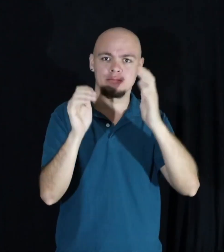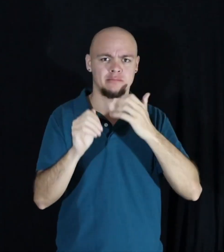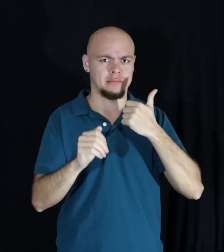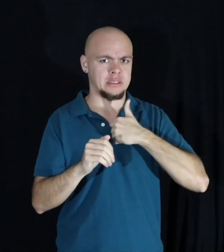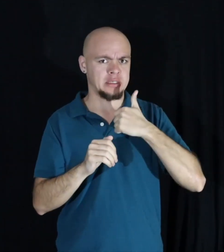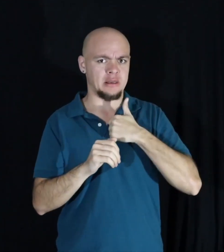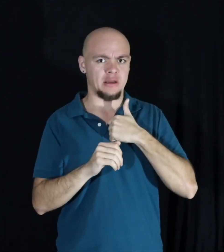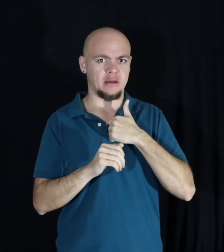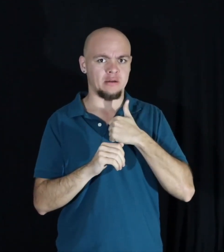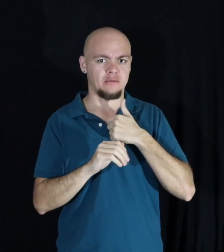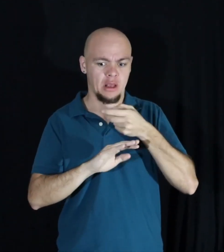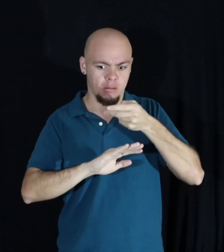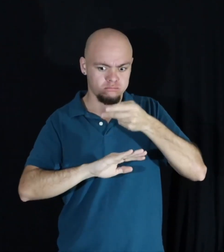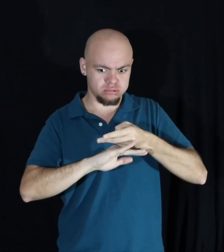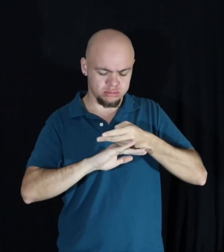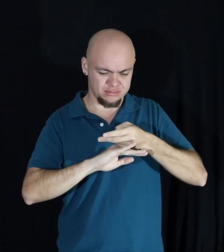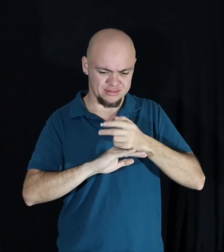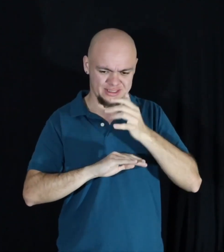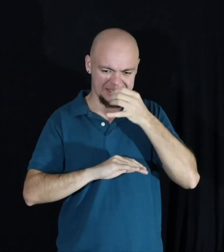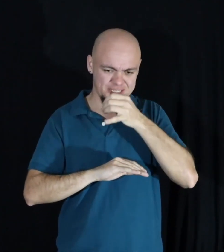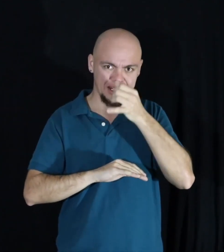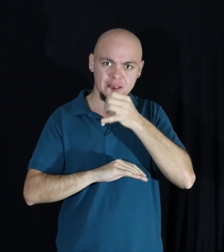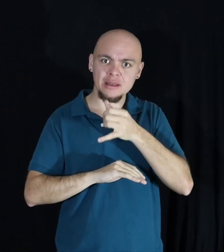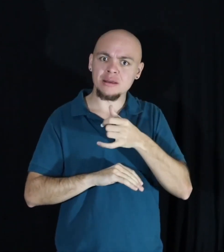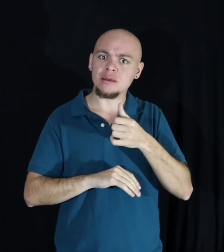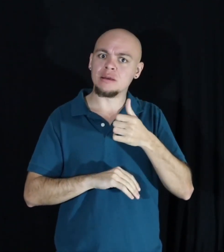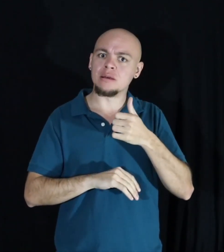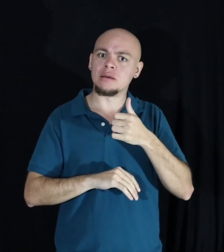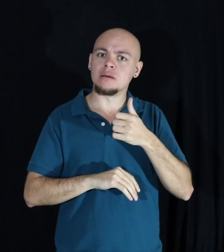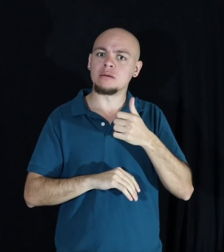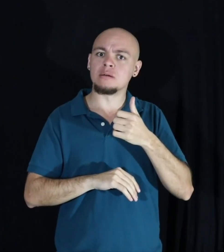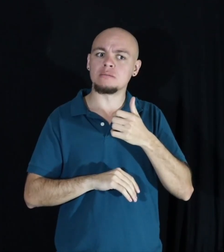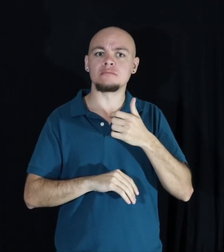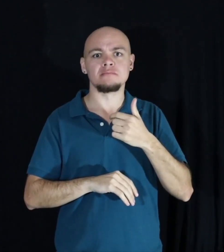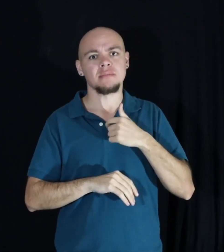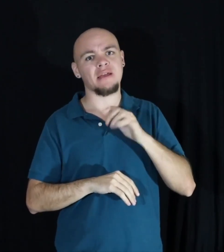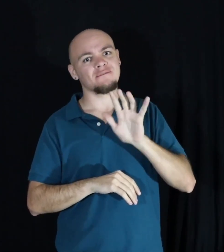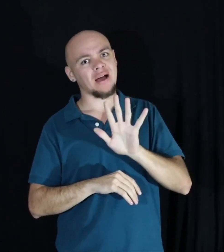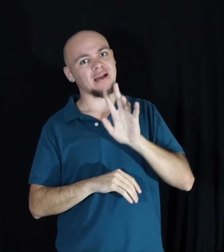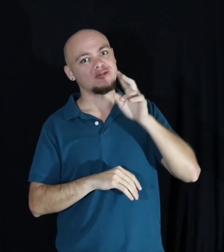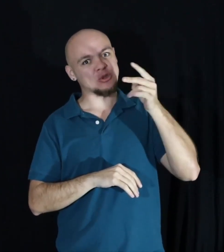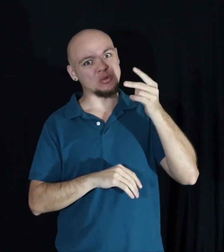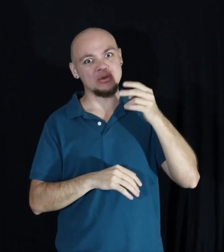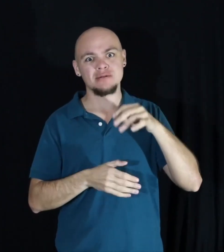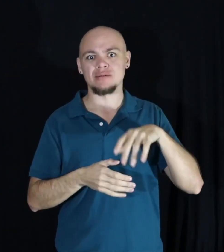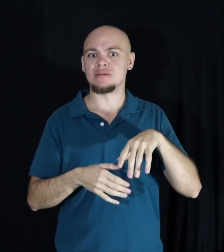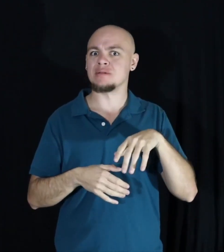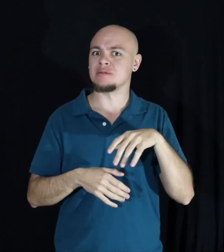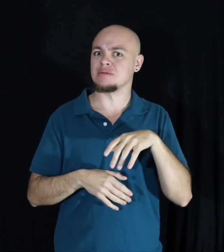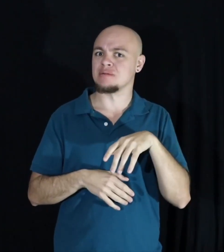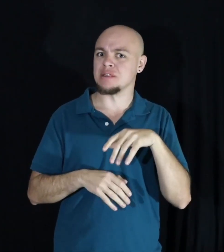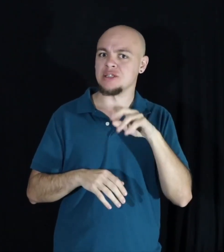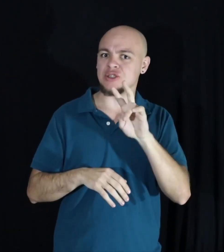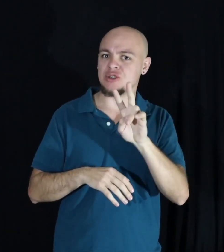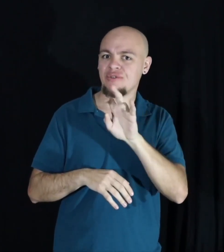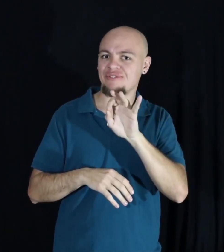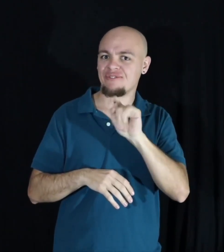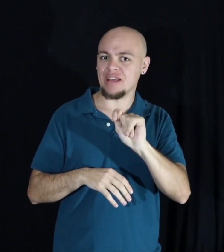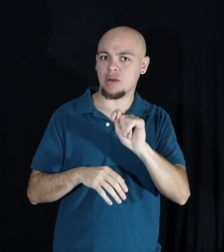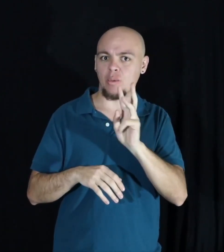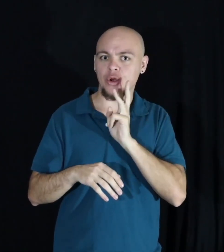myself. And it looked so silly to me to see my very tall 5'2" self standing in a 2-foot deep bucket of